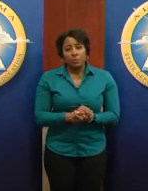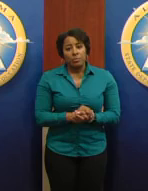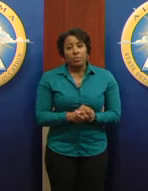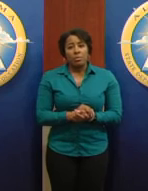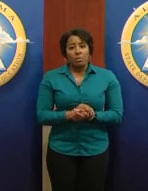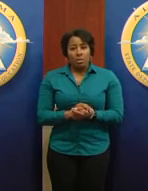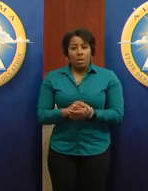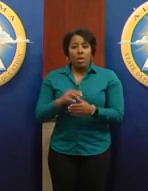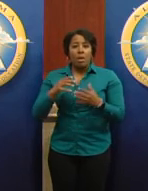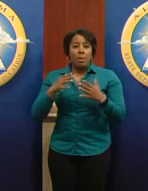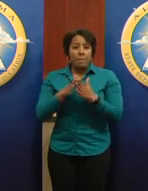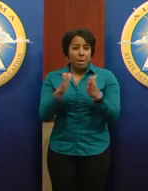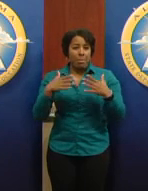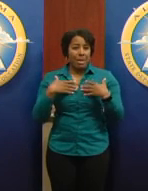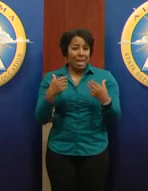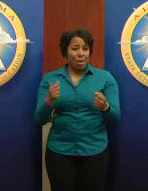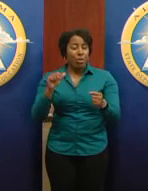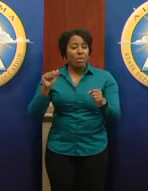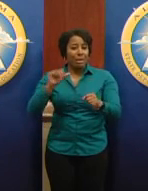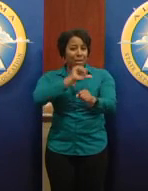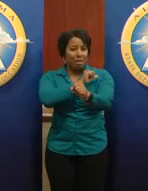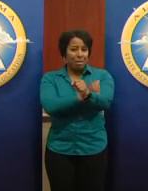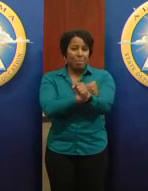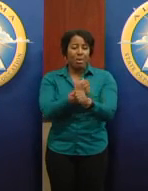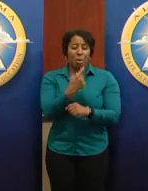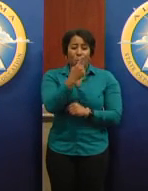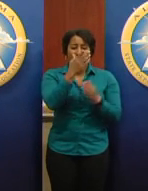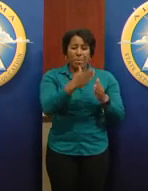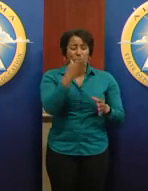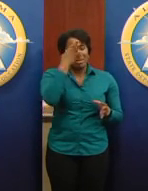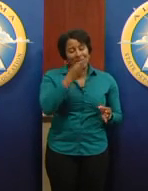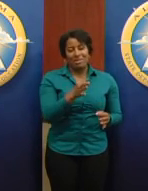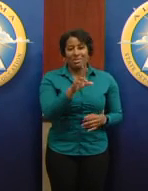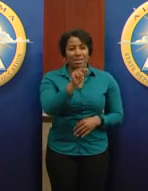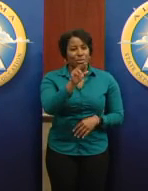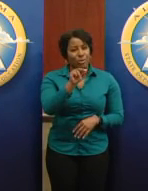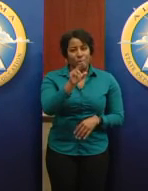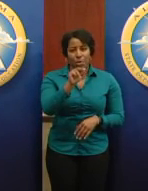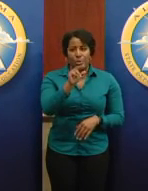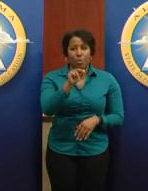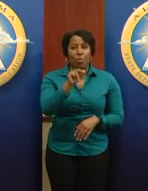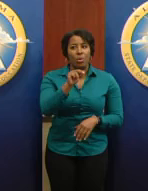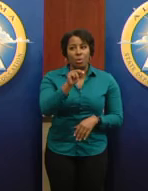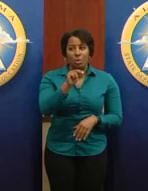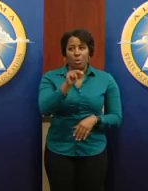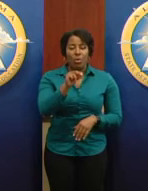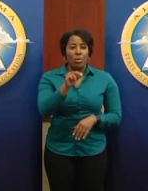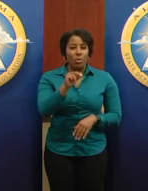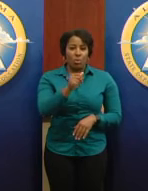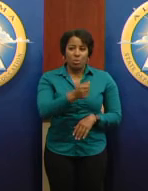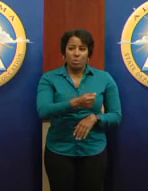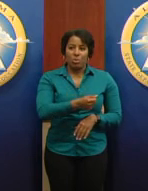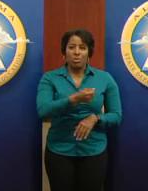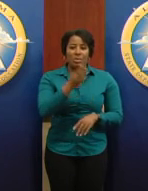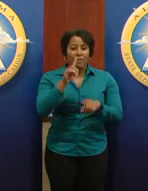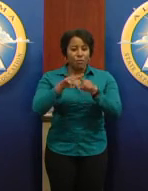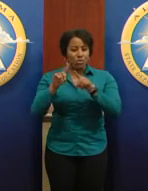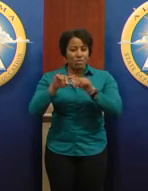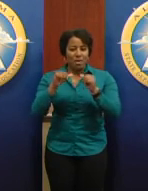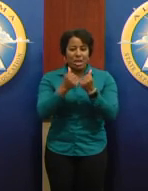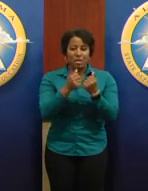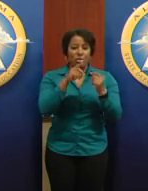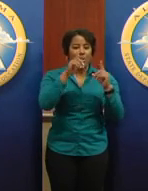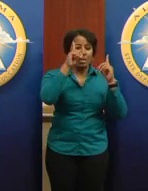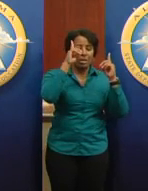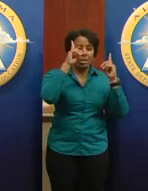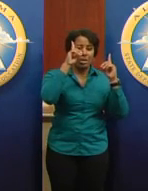do that, but clearly that's not a unilateral decision. That's a decision that would be taken in cooperation with the Department of Education,